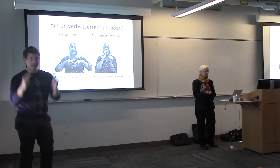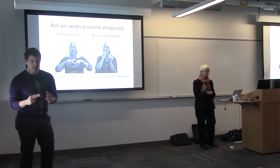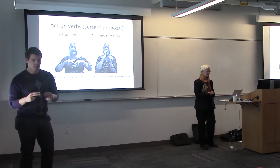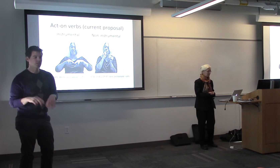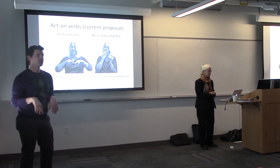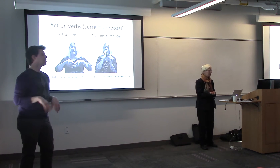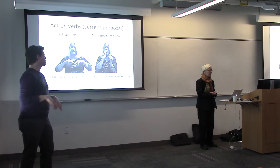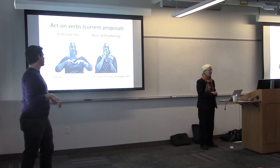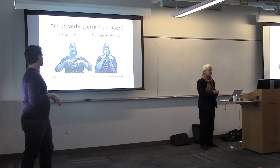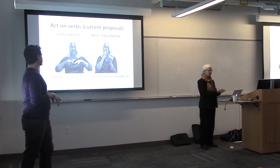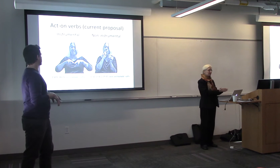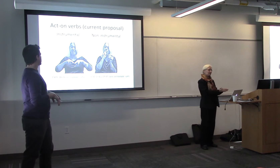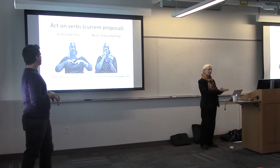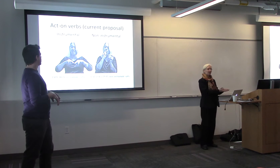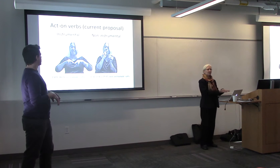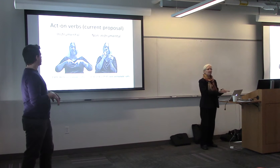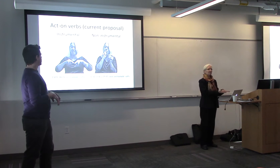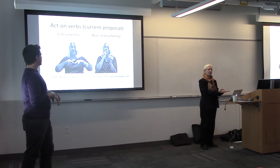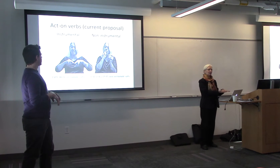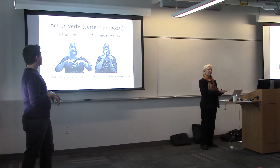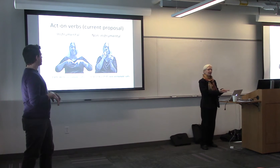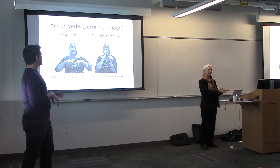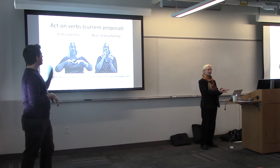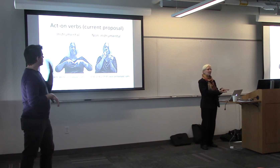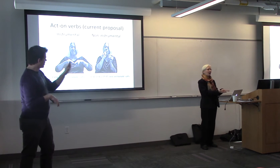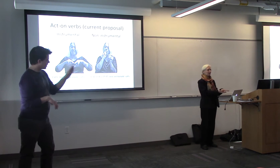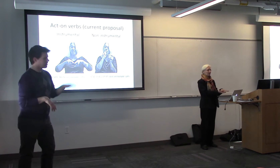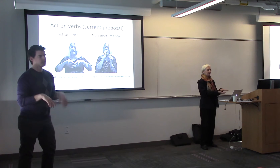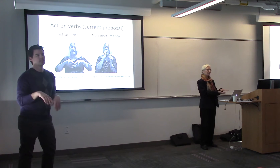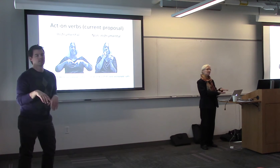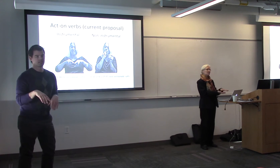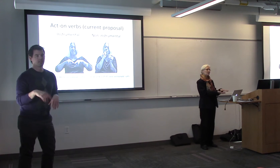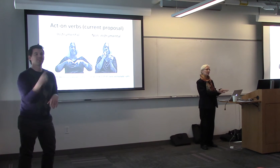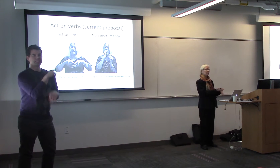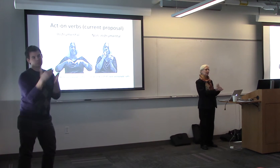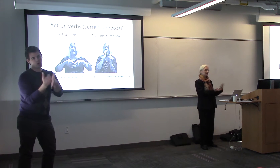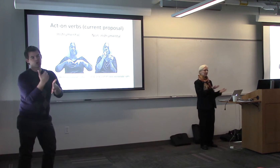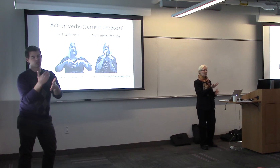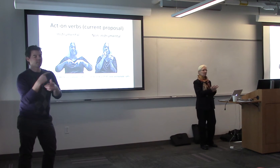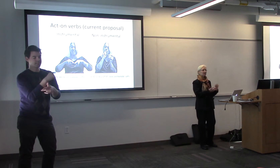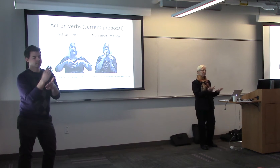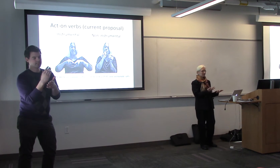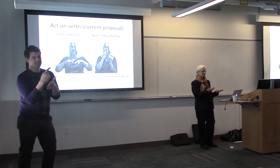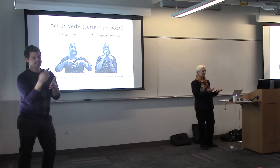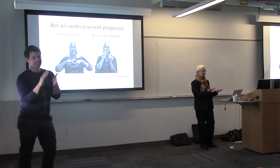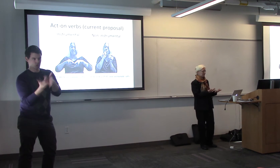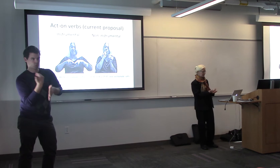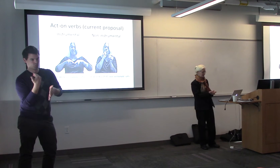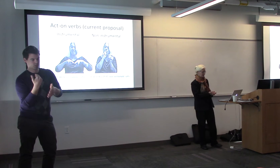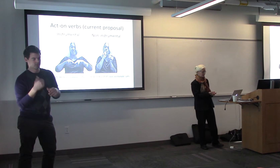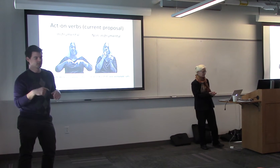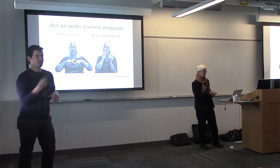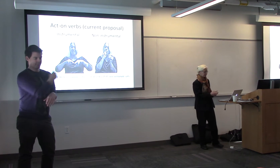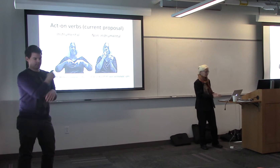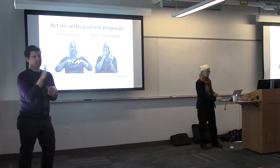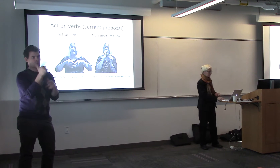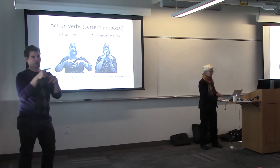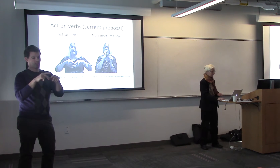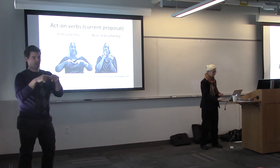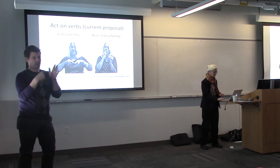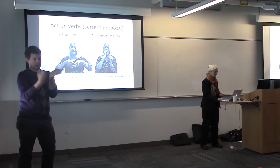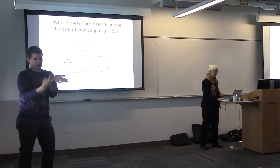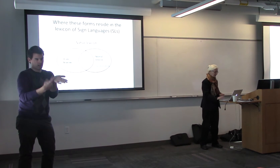handling handshakes. This is the part of the proposal that is novel. This is new, and we're going to be going into this in some detail.